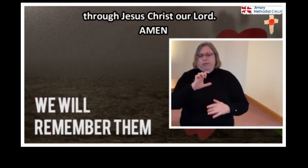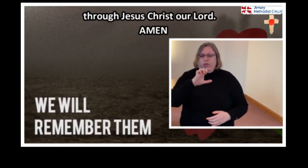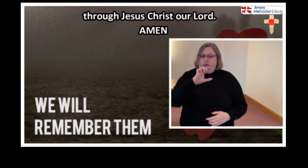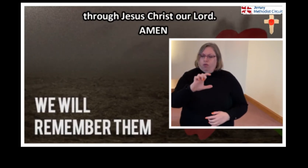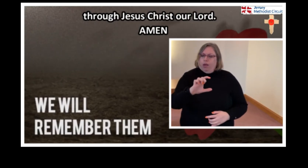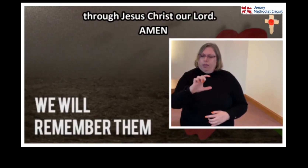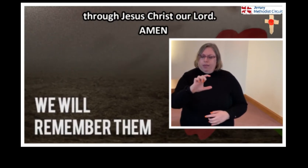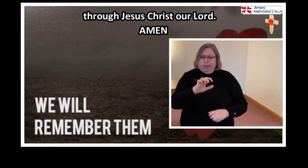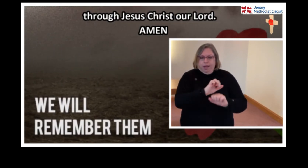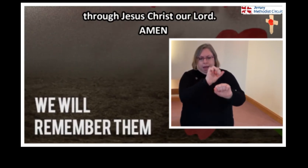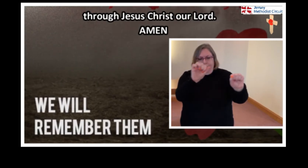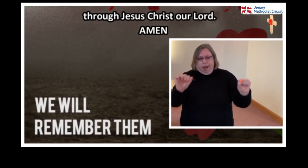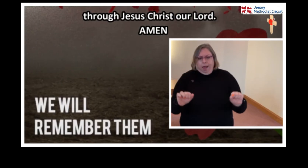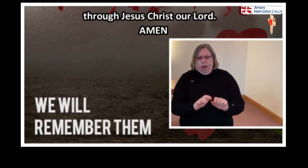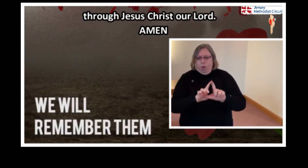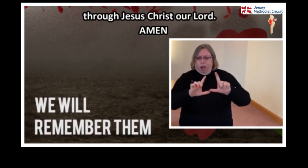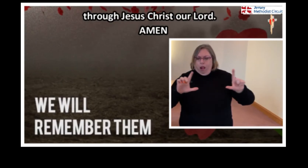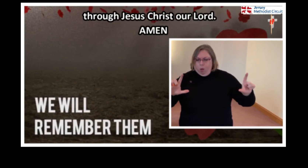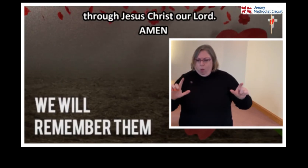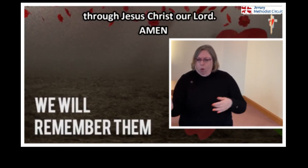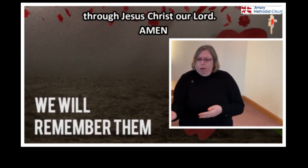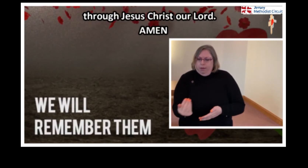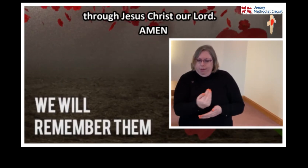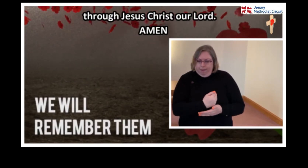Through Jesus Christ our Lord.